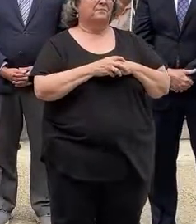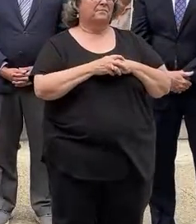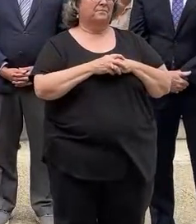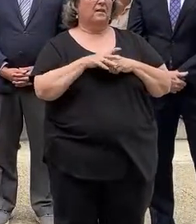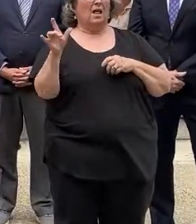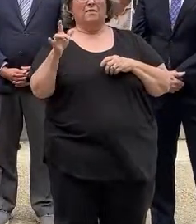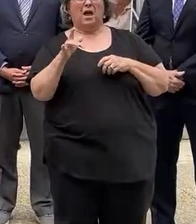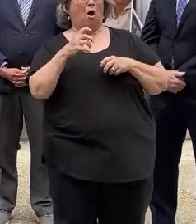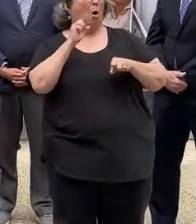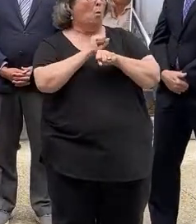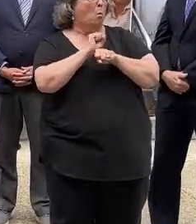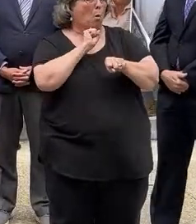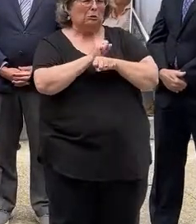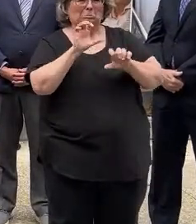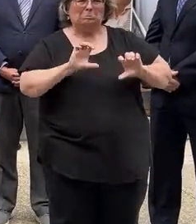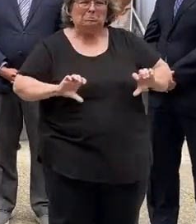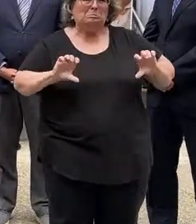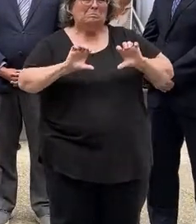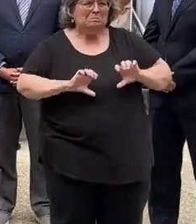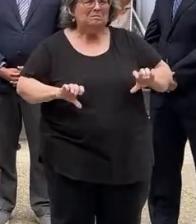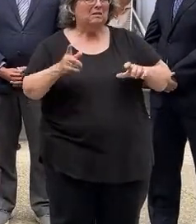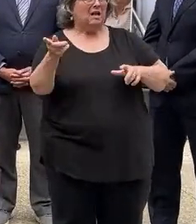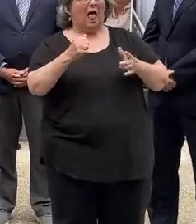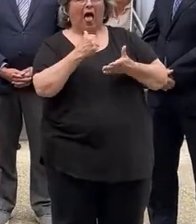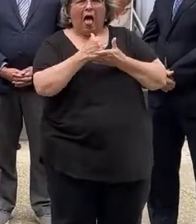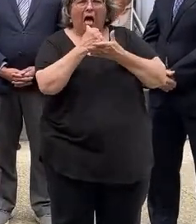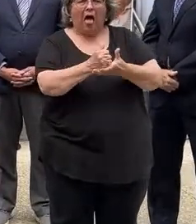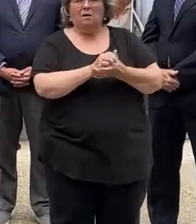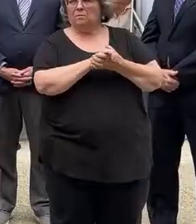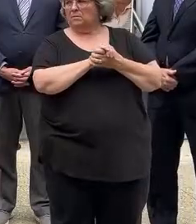are the hard-working people that help